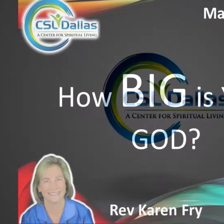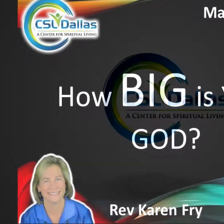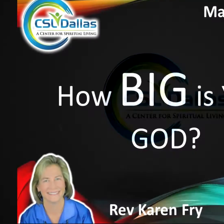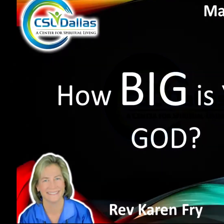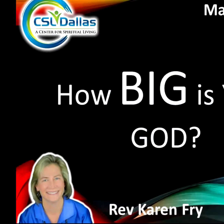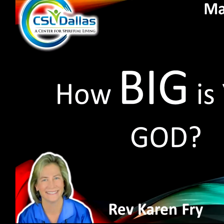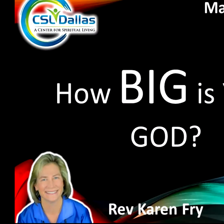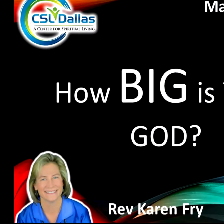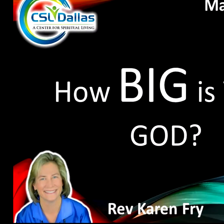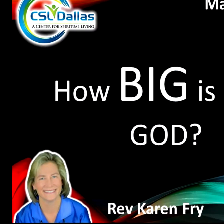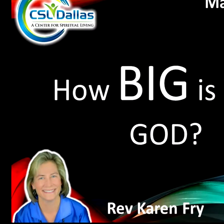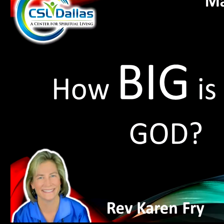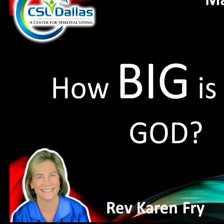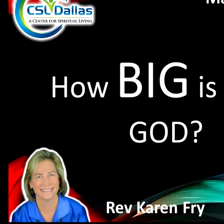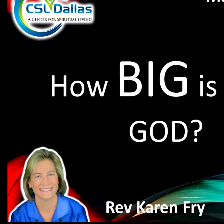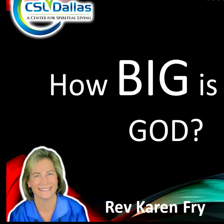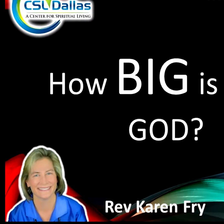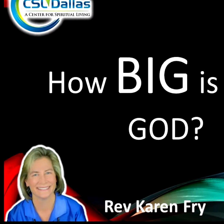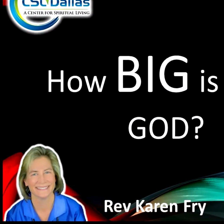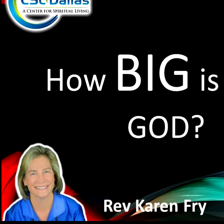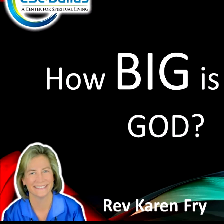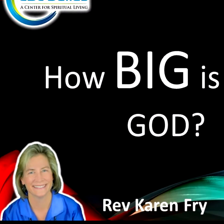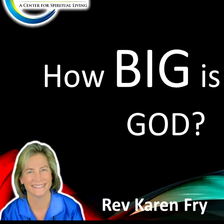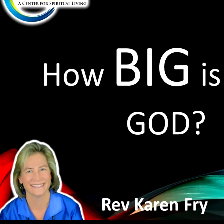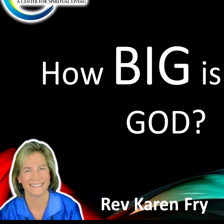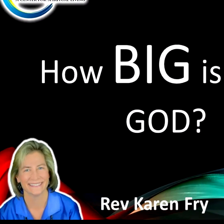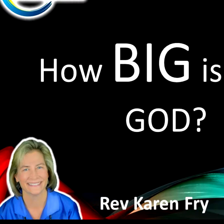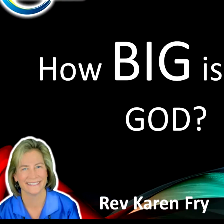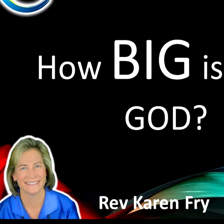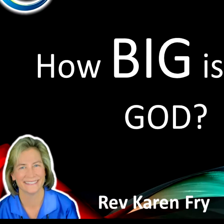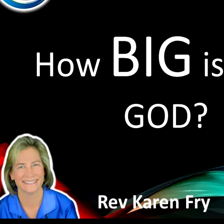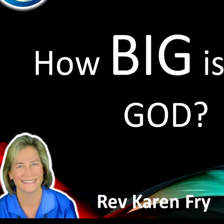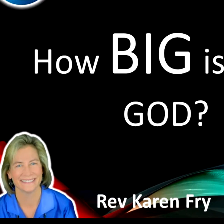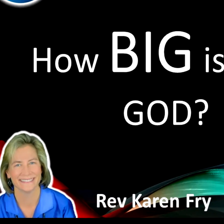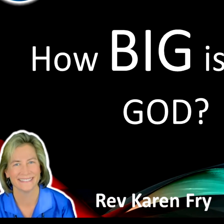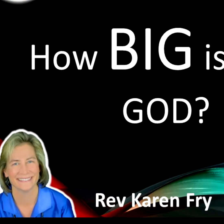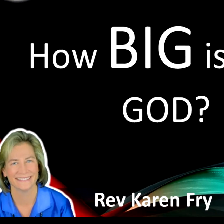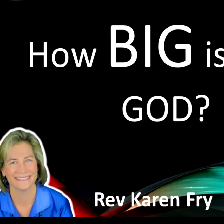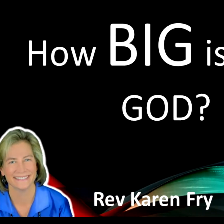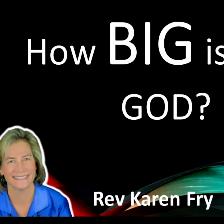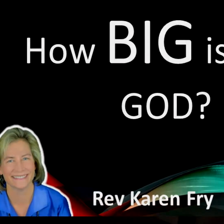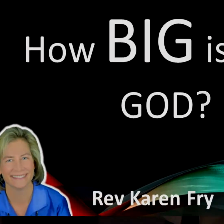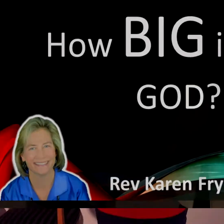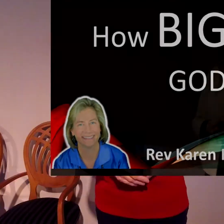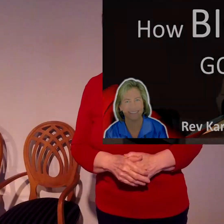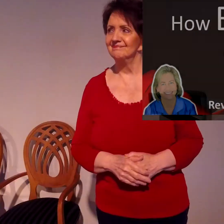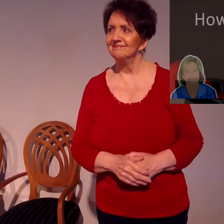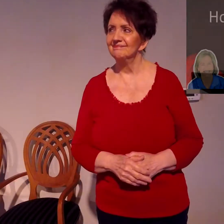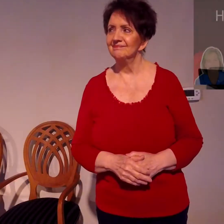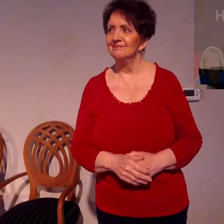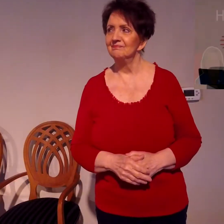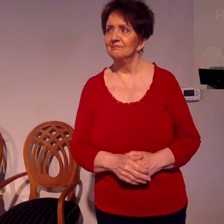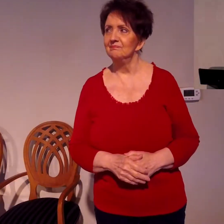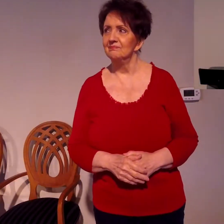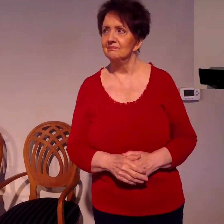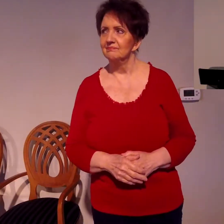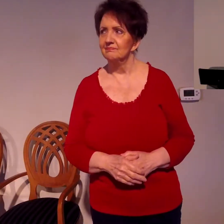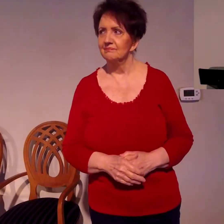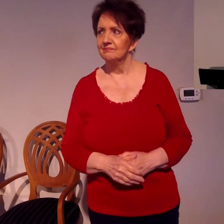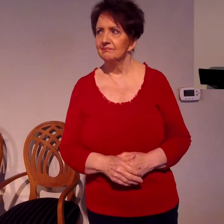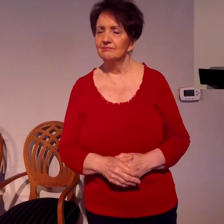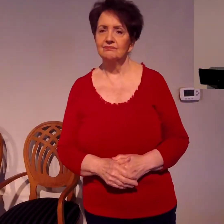How big? How big? How big? How big? How